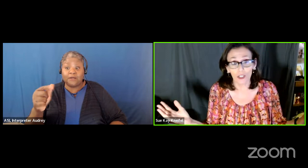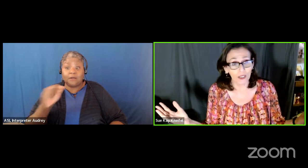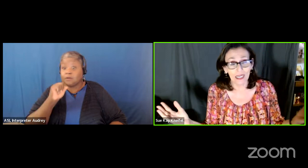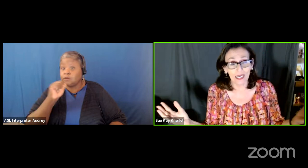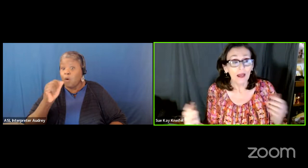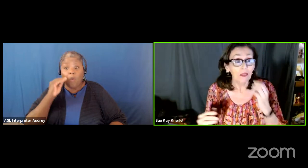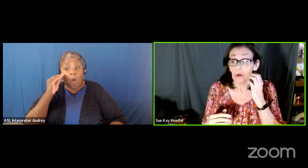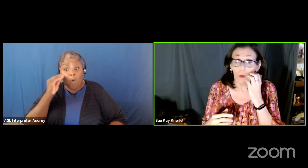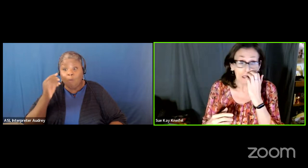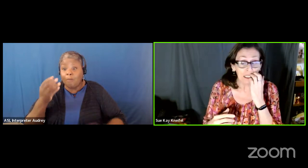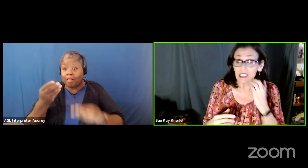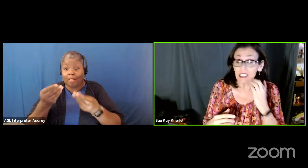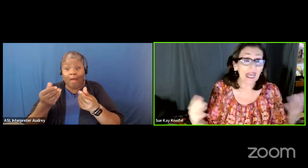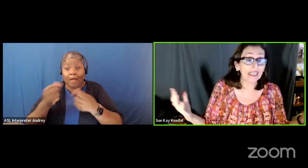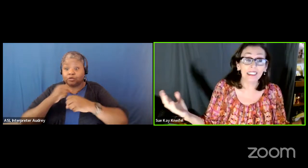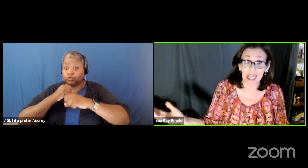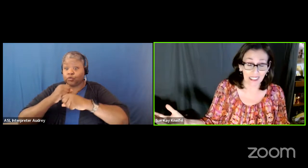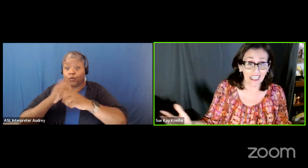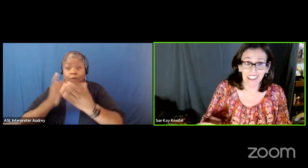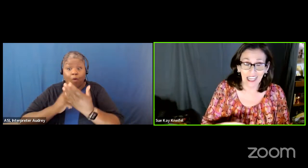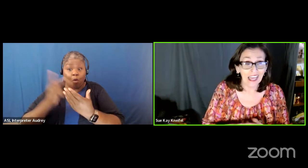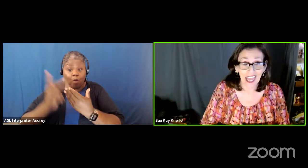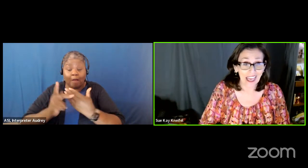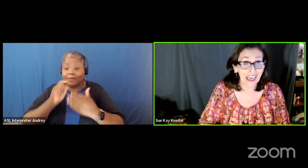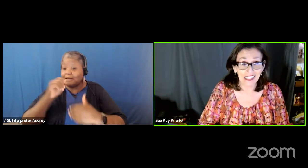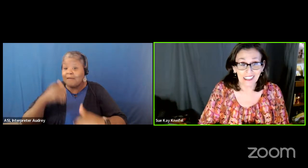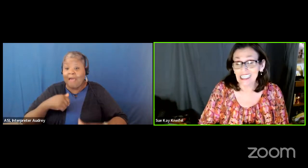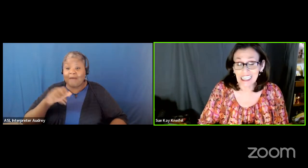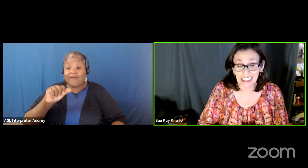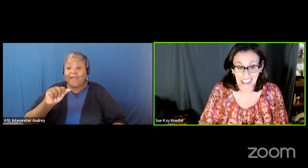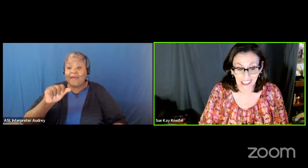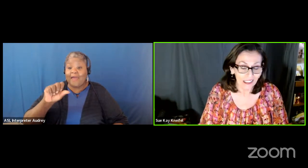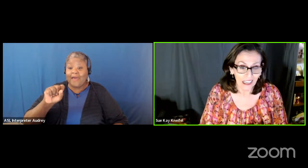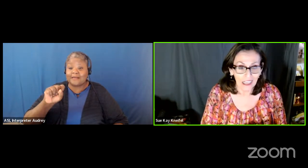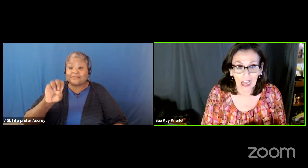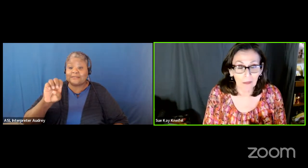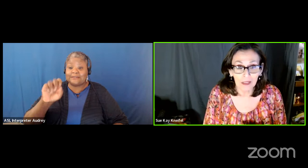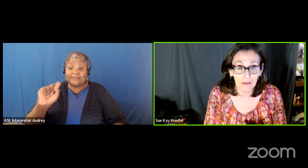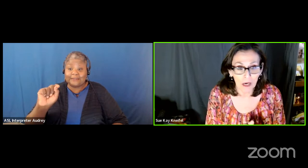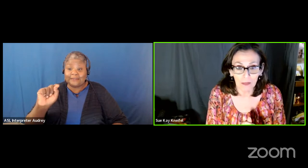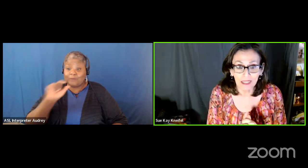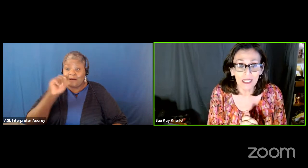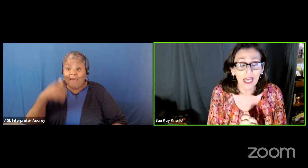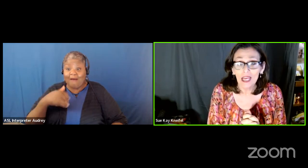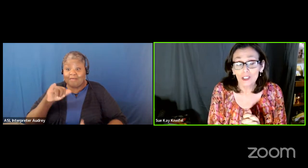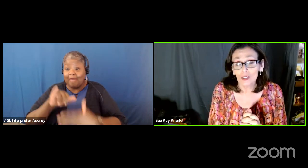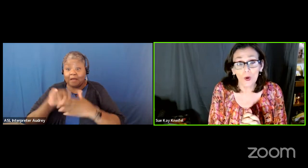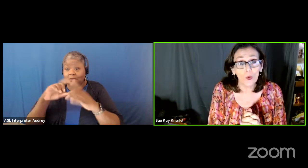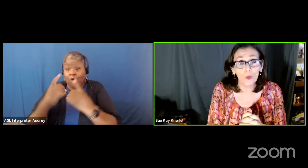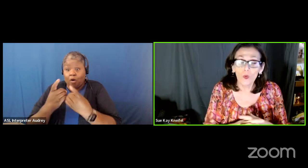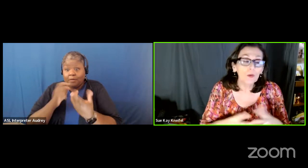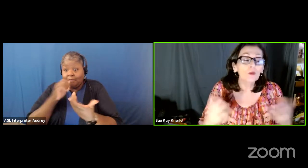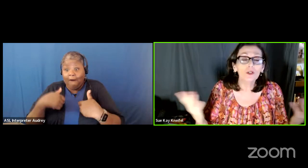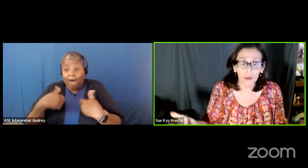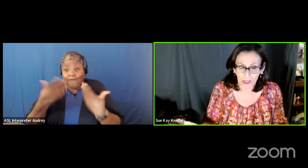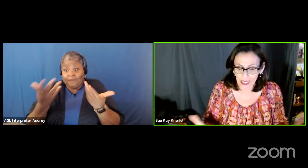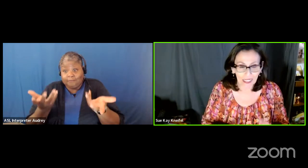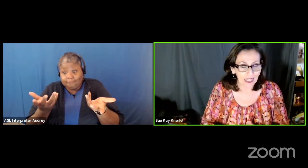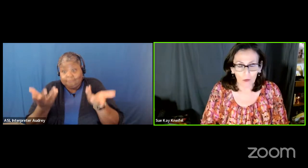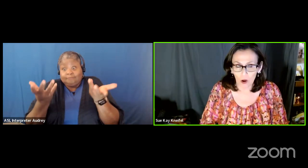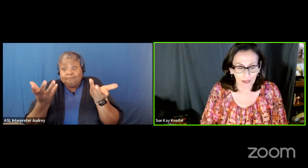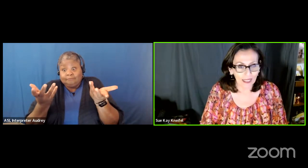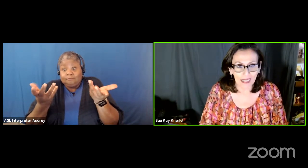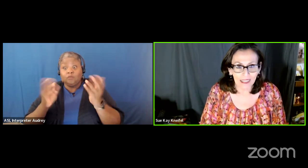Homeland Security, there wasn't an Asset, ASET department. So we weren't